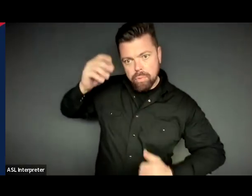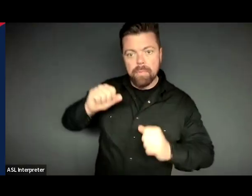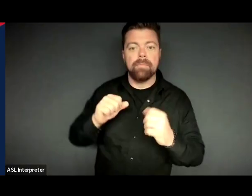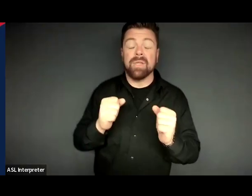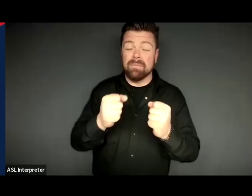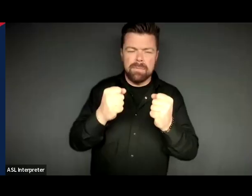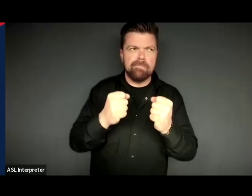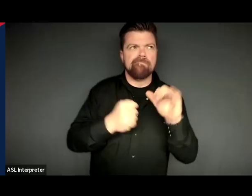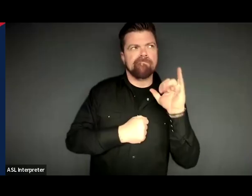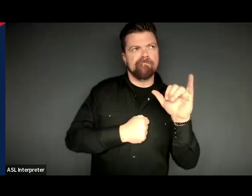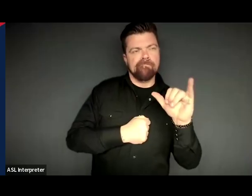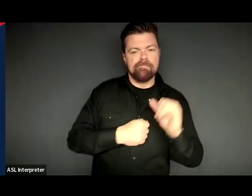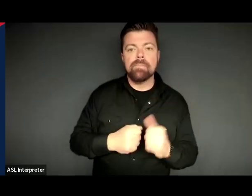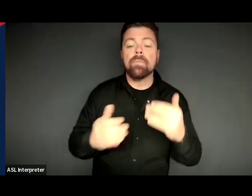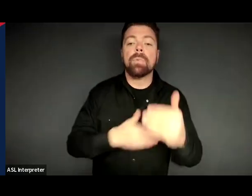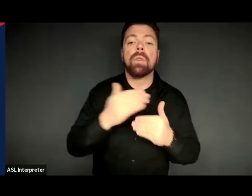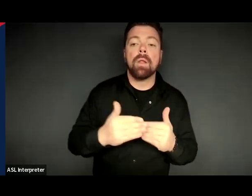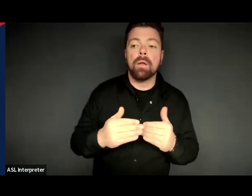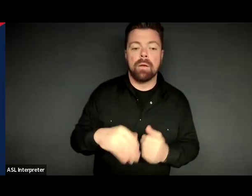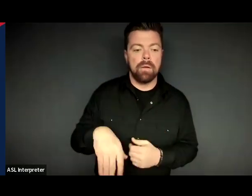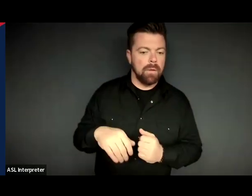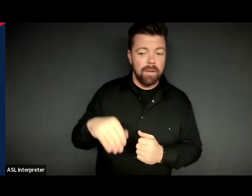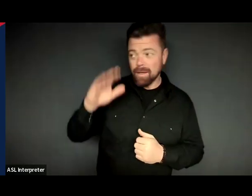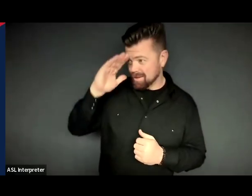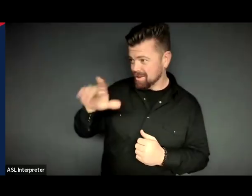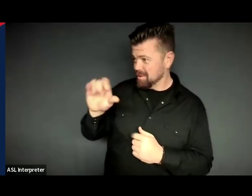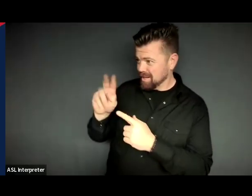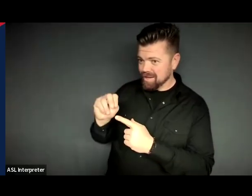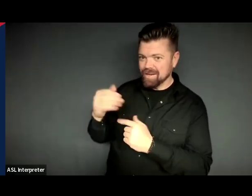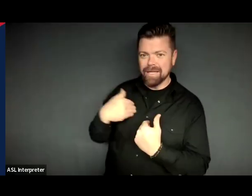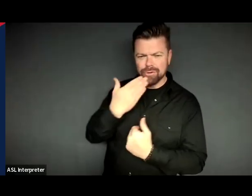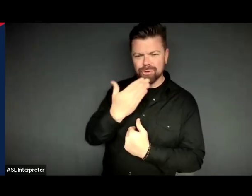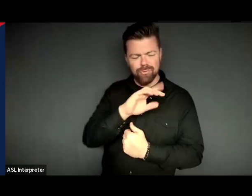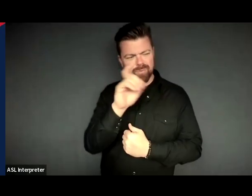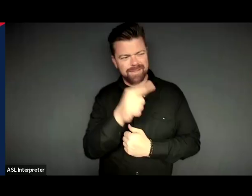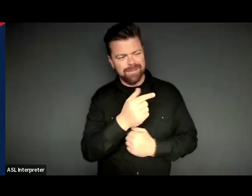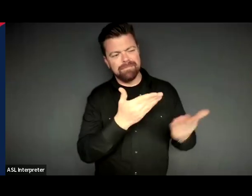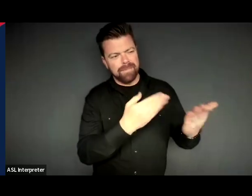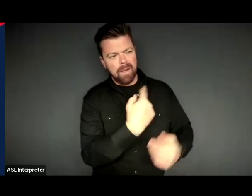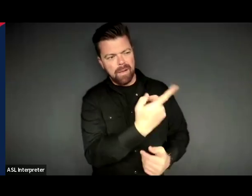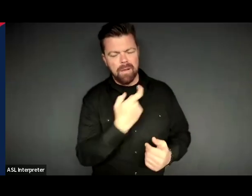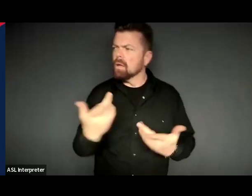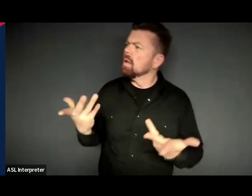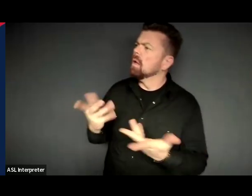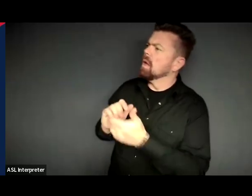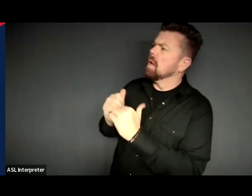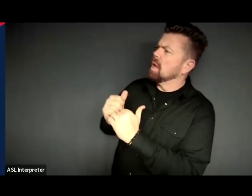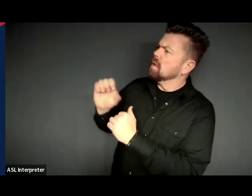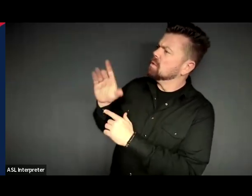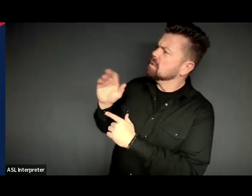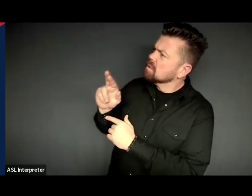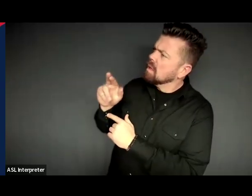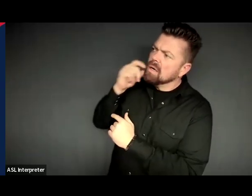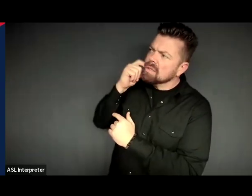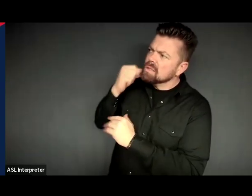there. Now we have Leon. Hi, Leon. Has a great question here. What's the best way to treat scar tissue from a